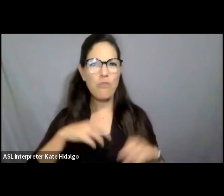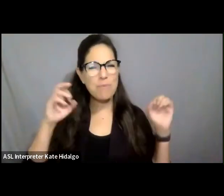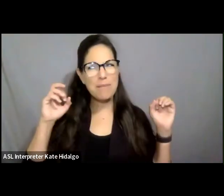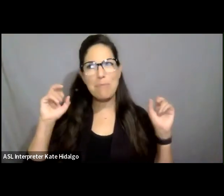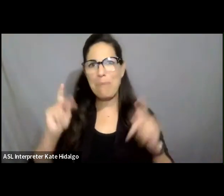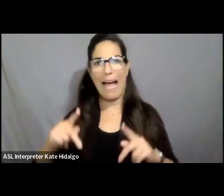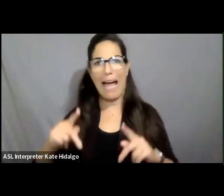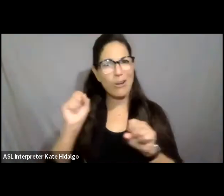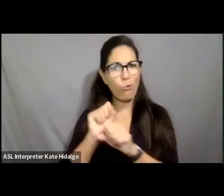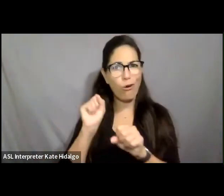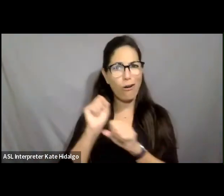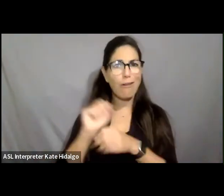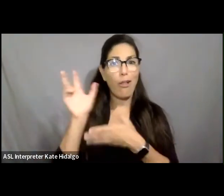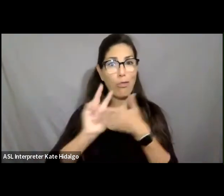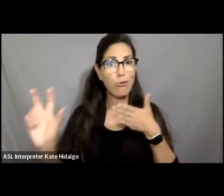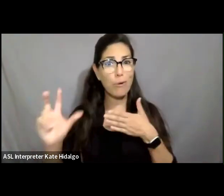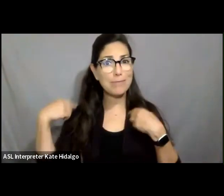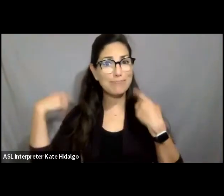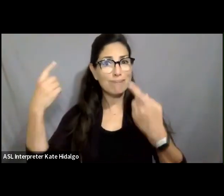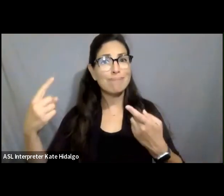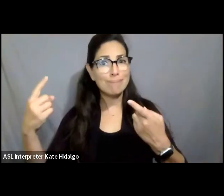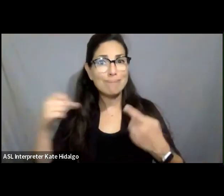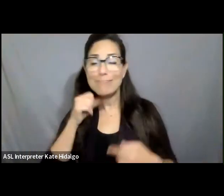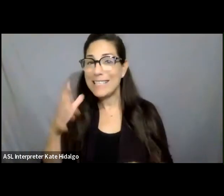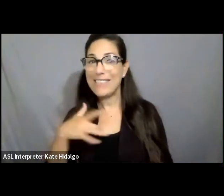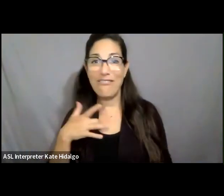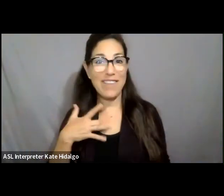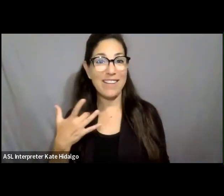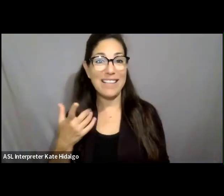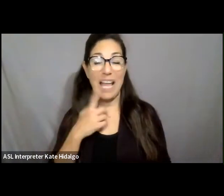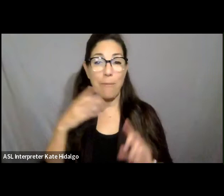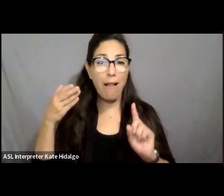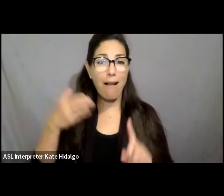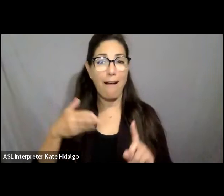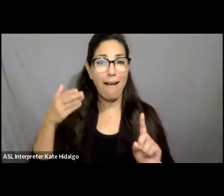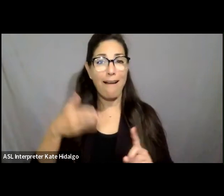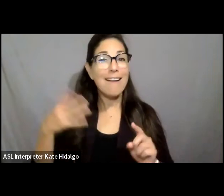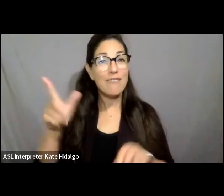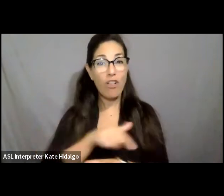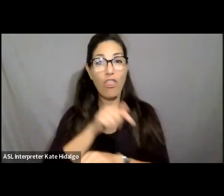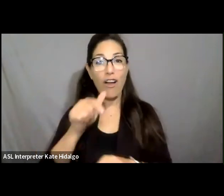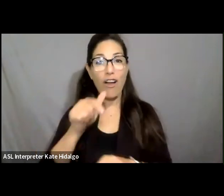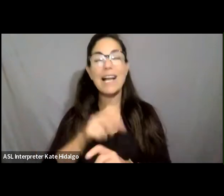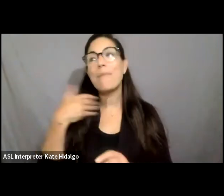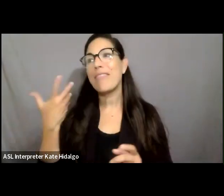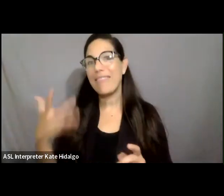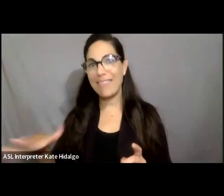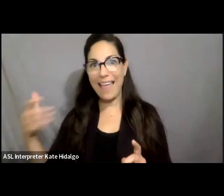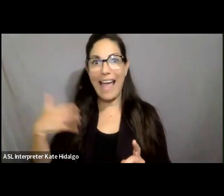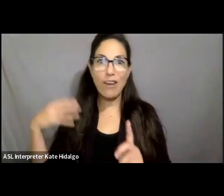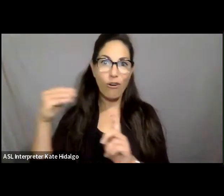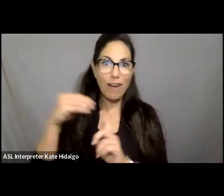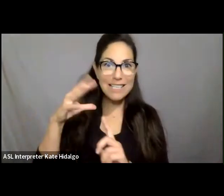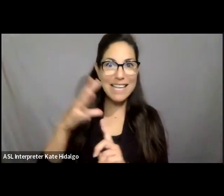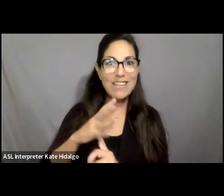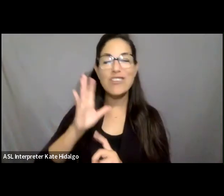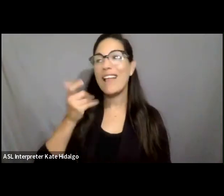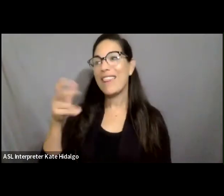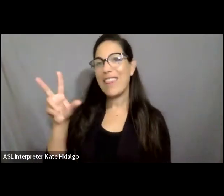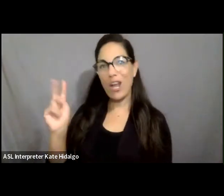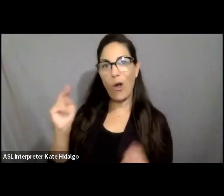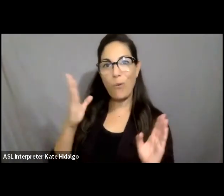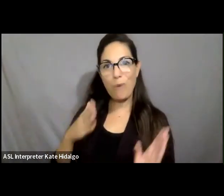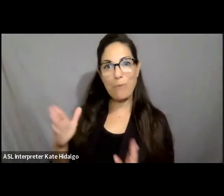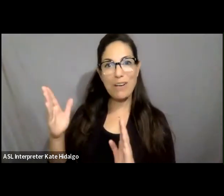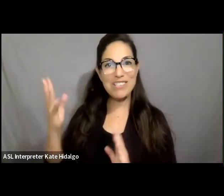at work for 3 weeks now, so it doesn't feel, they've been at it for a bit. They had orientation, they had their own preparation